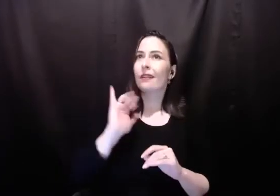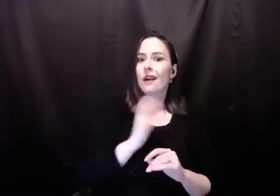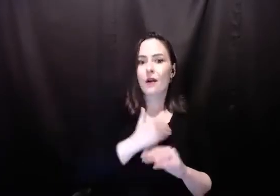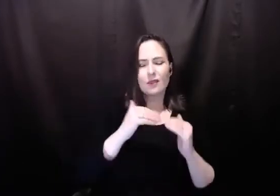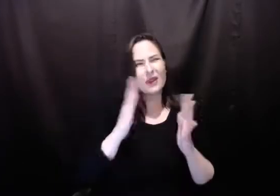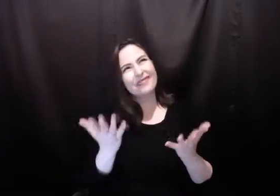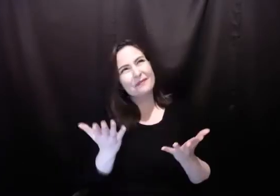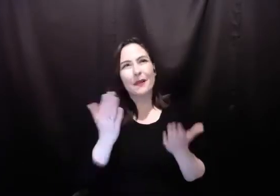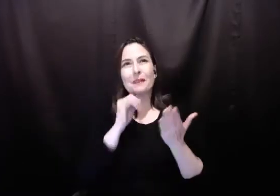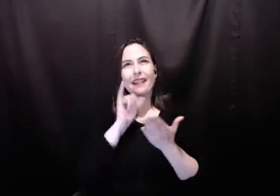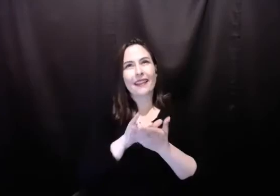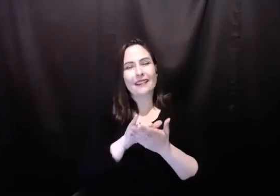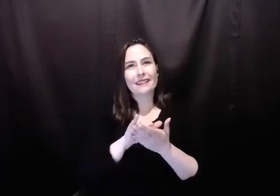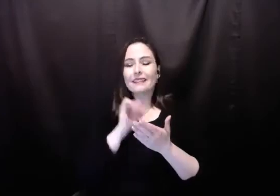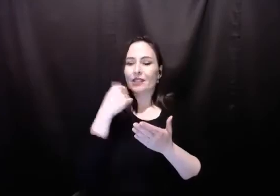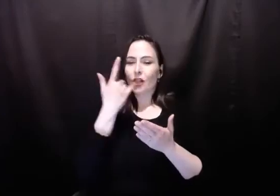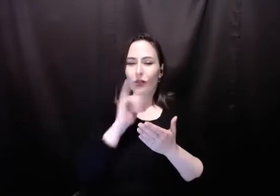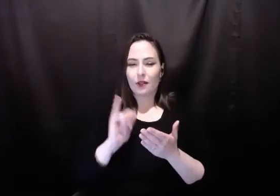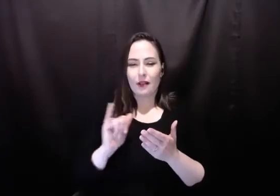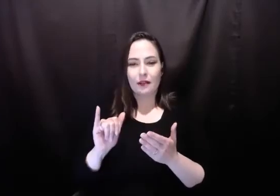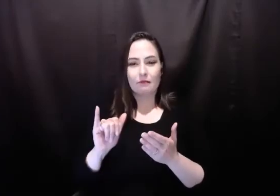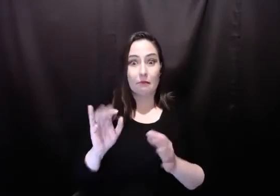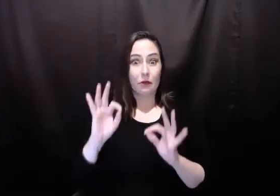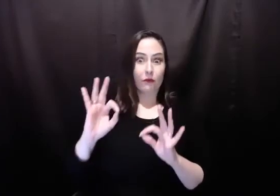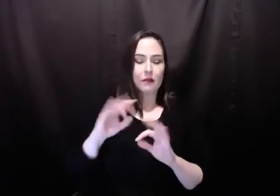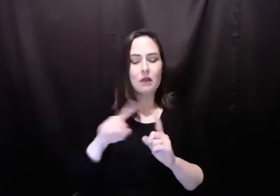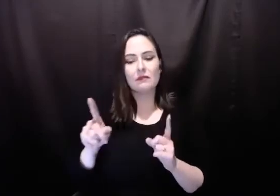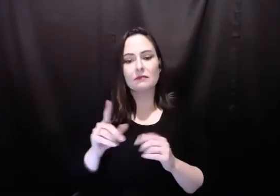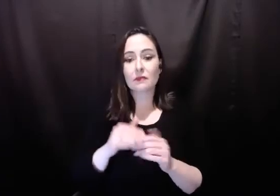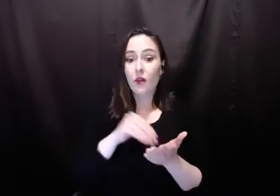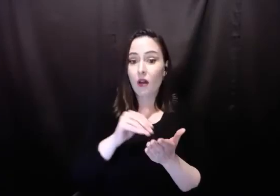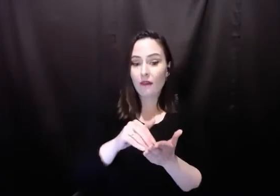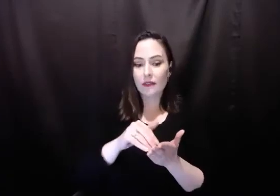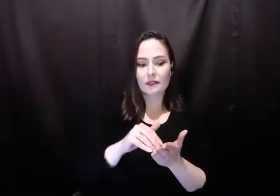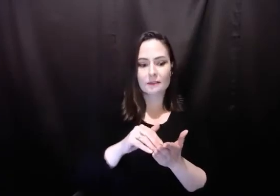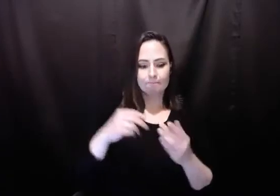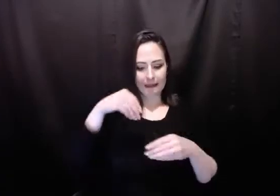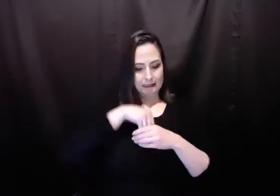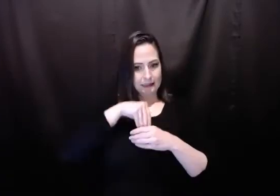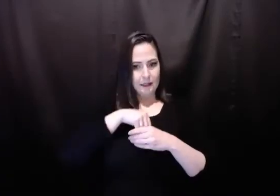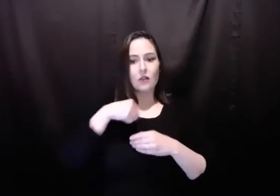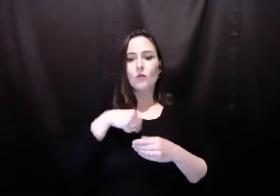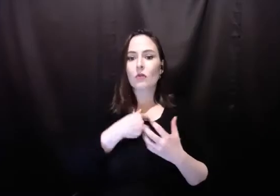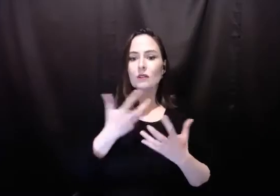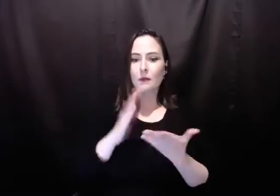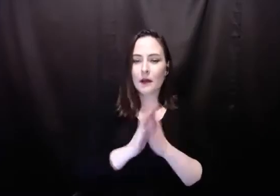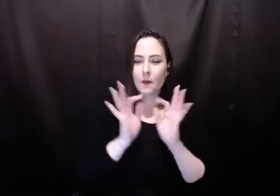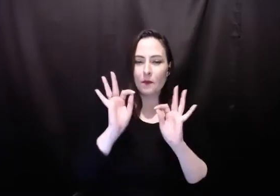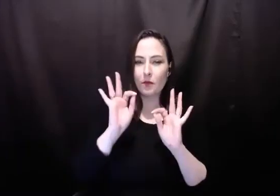that demands of us that we be in a perfect relationship, that we be the perfect wife, that we be the perfect friend, that we be the perfect